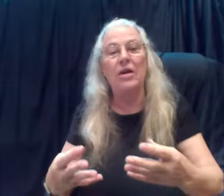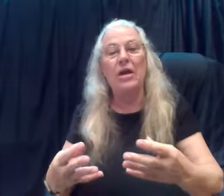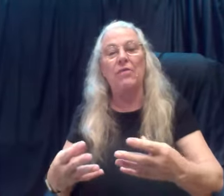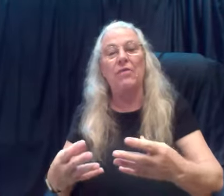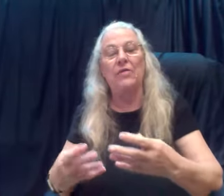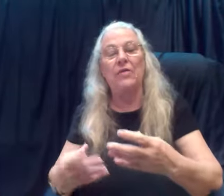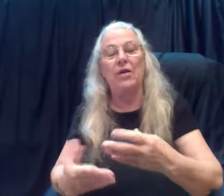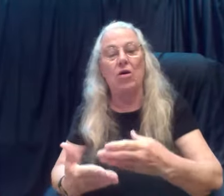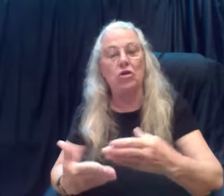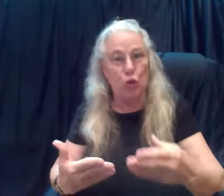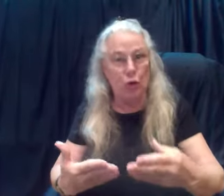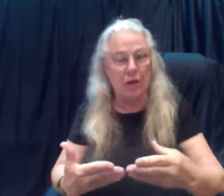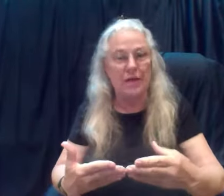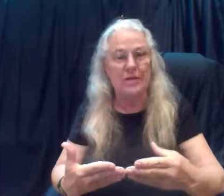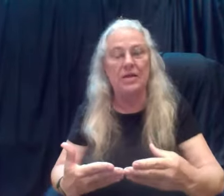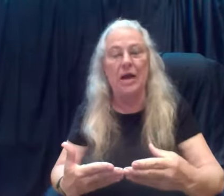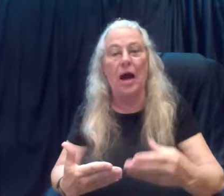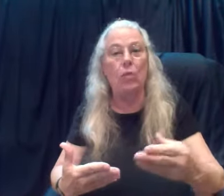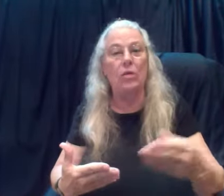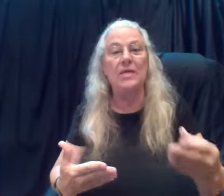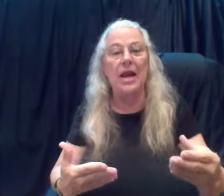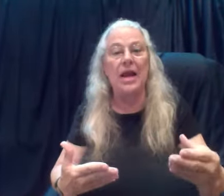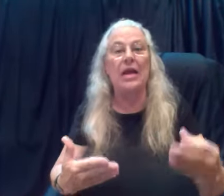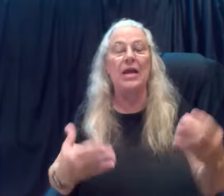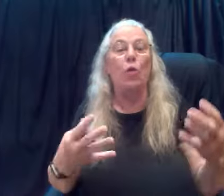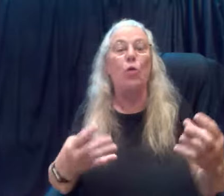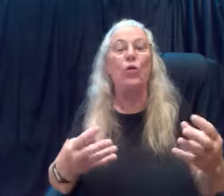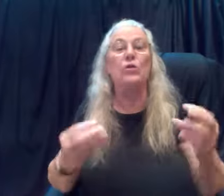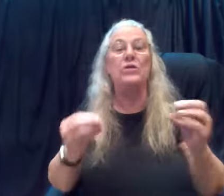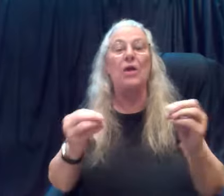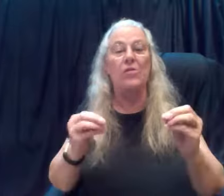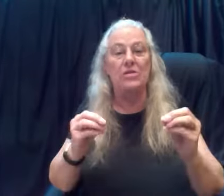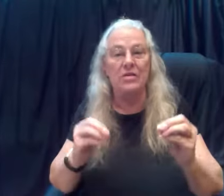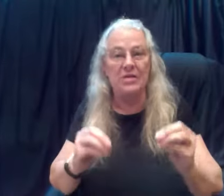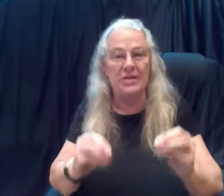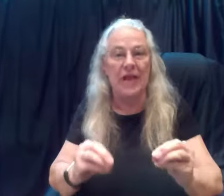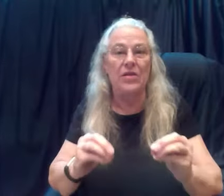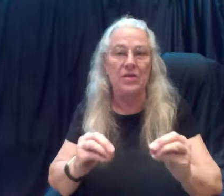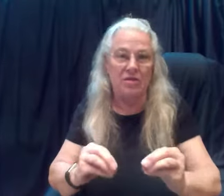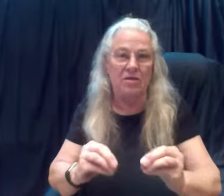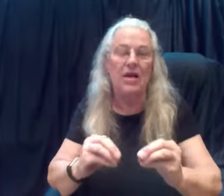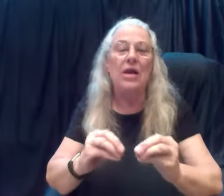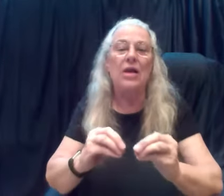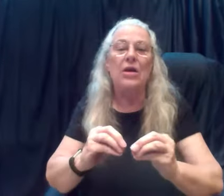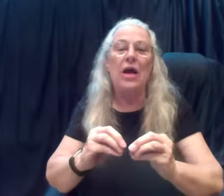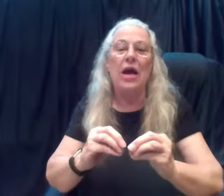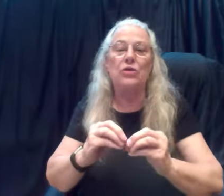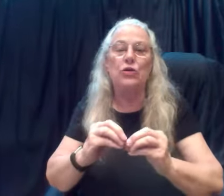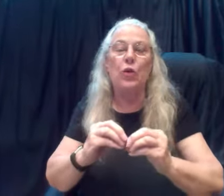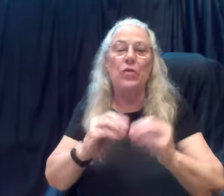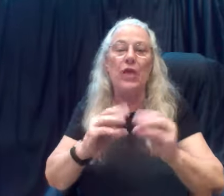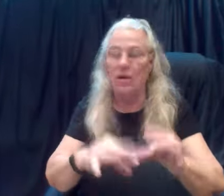that there are shortcuts that I will take in order to sign this song to where they understand